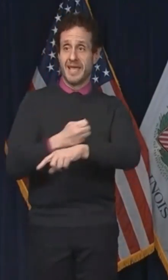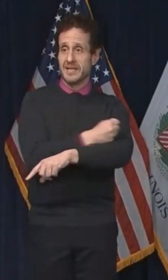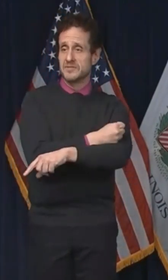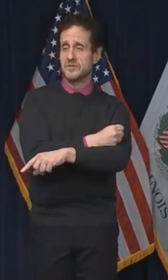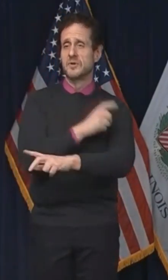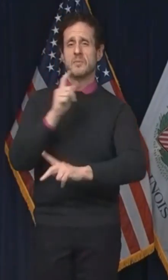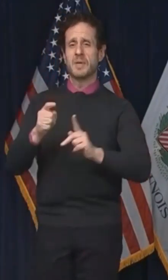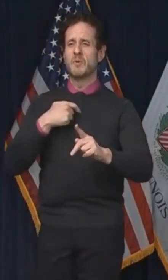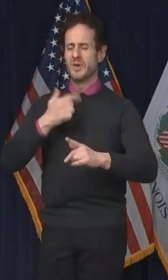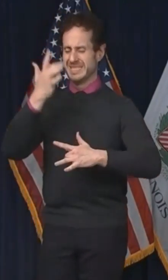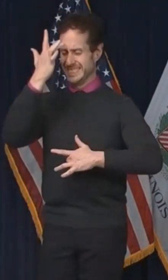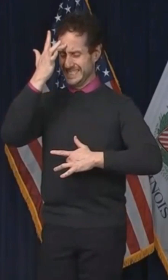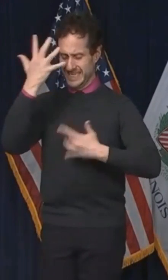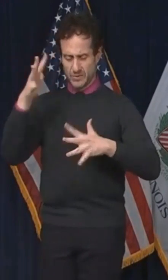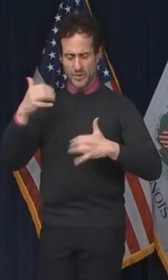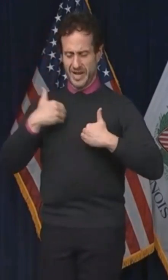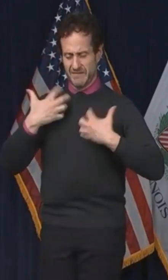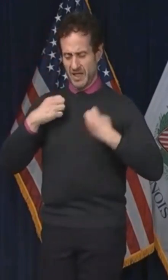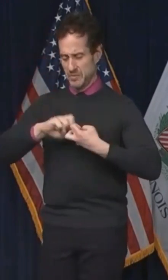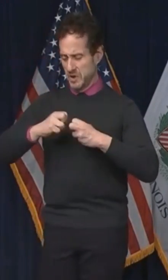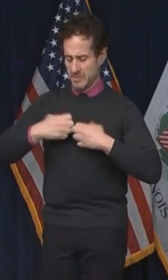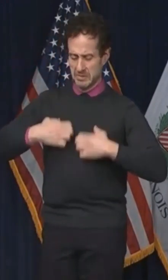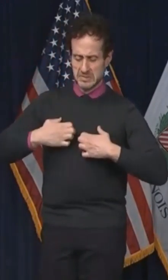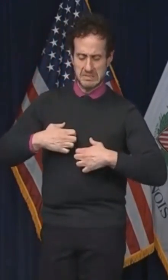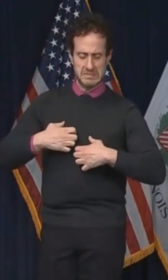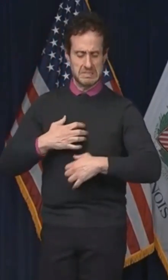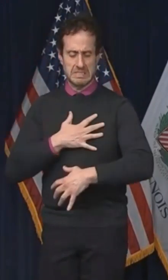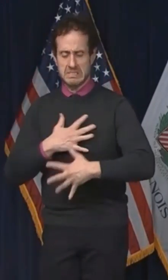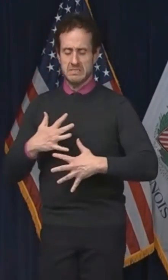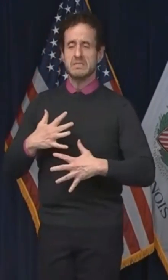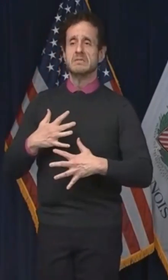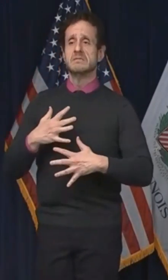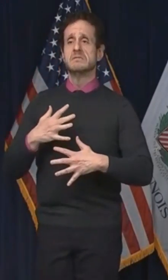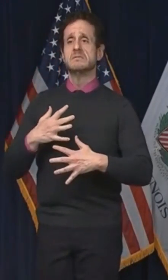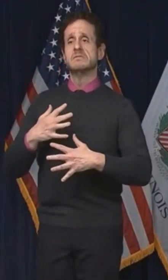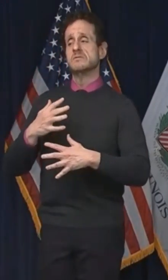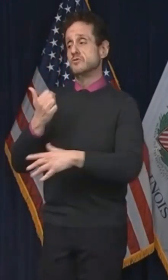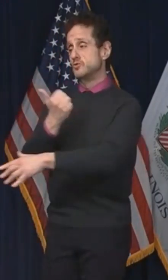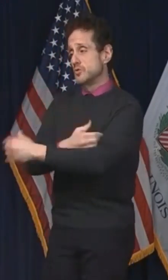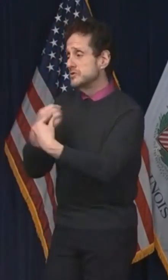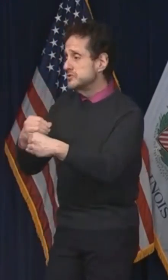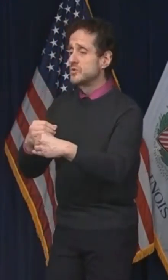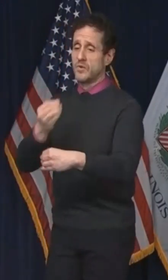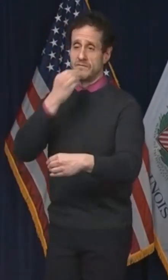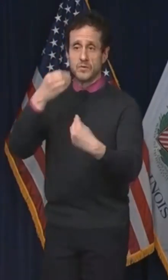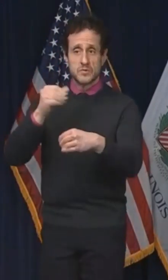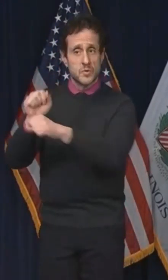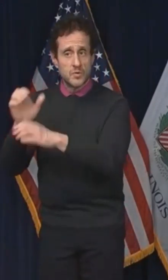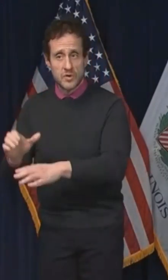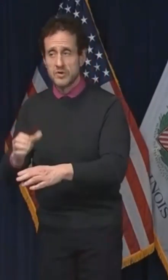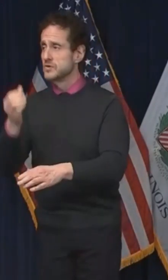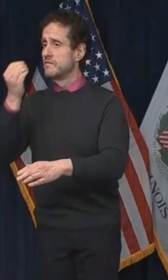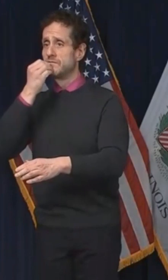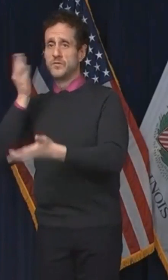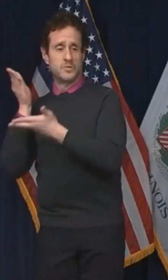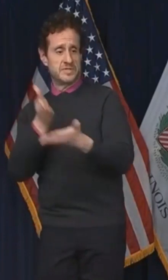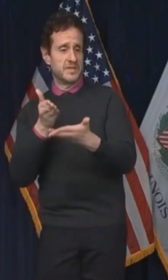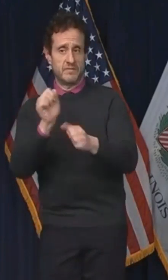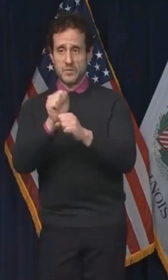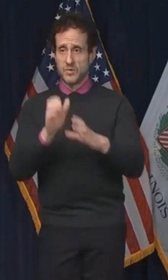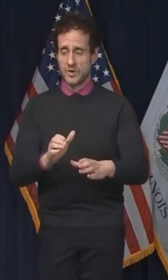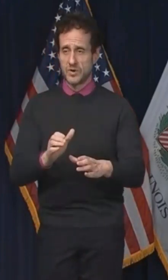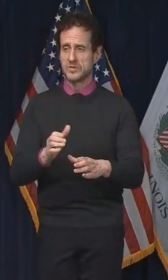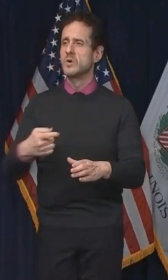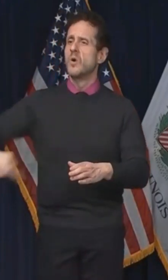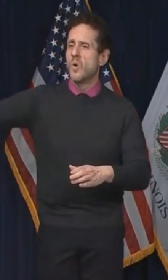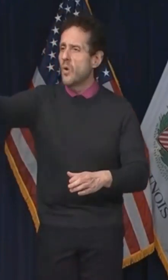all in to protect essential workers like grocery and drugstore employees and food delivery workers. All in